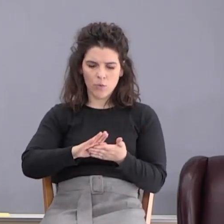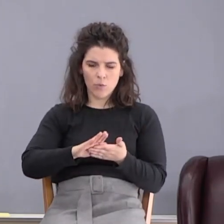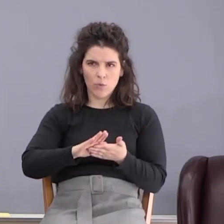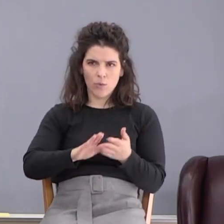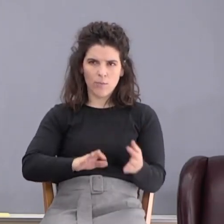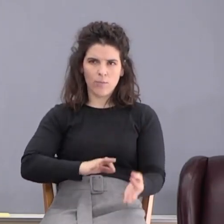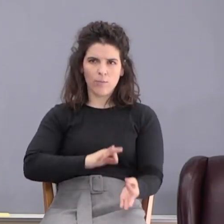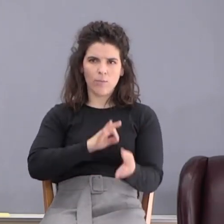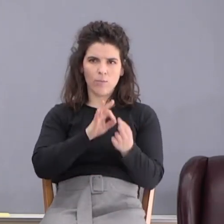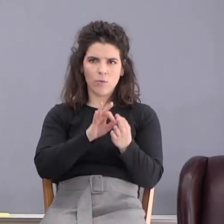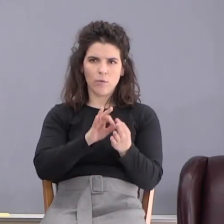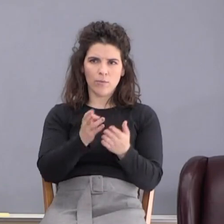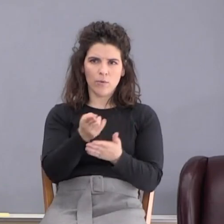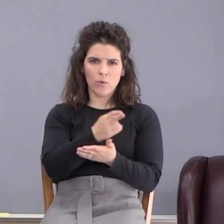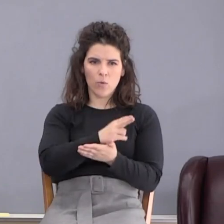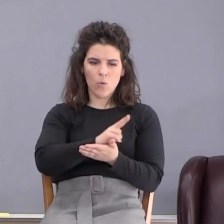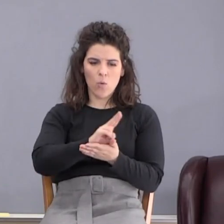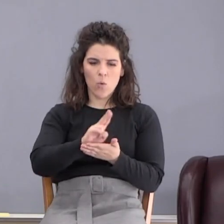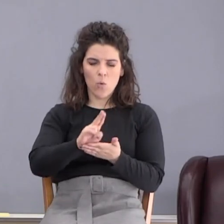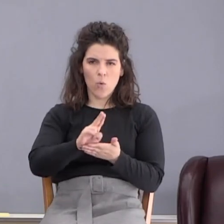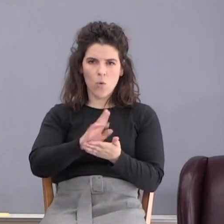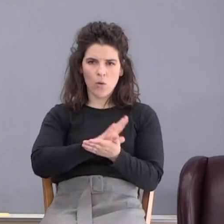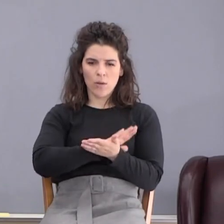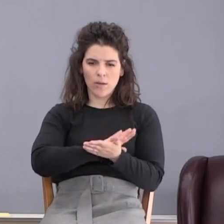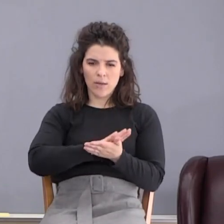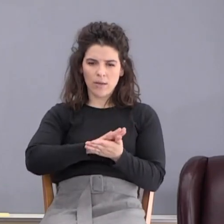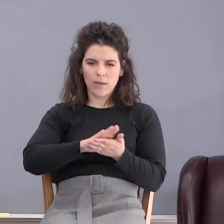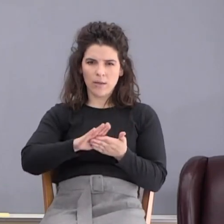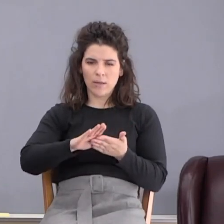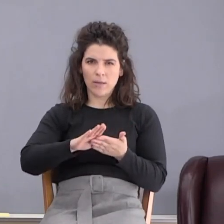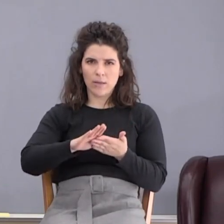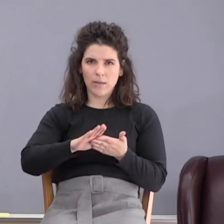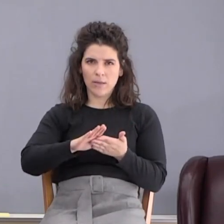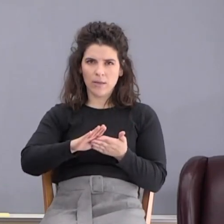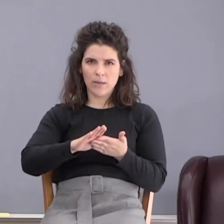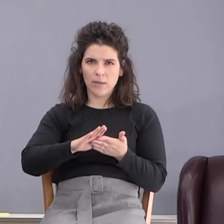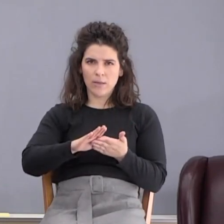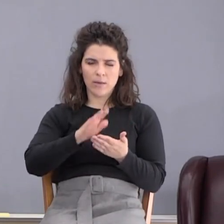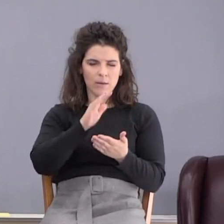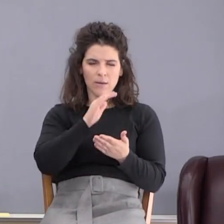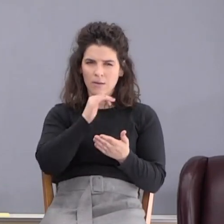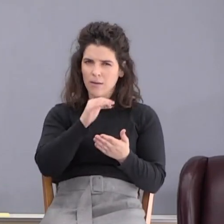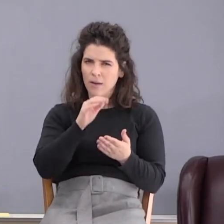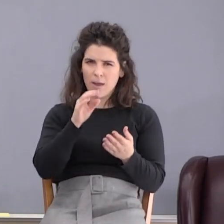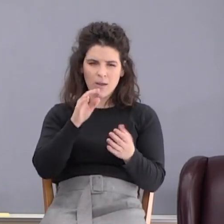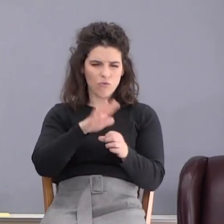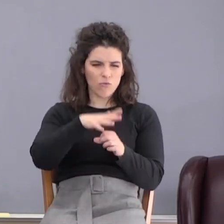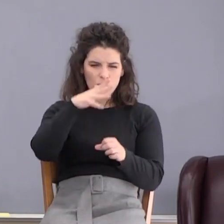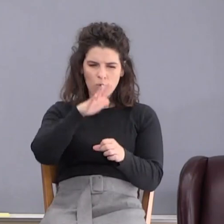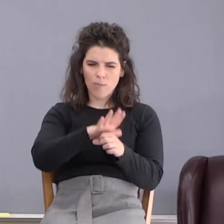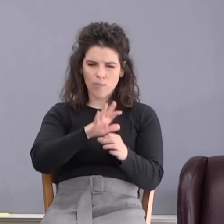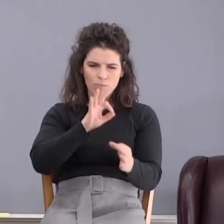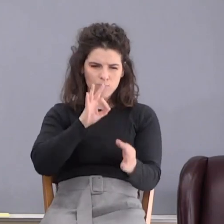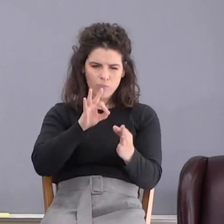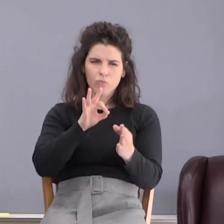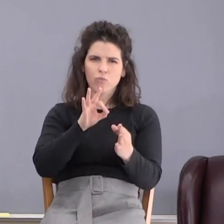chaste, clean, holy, untainted,